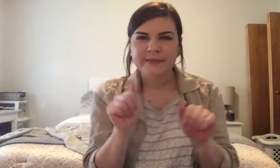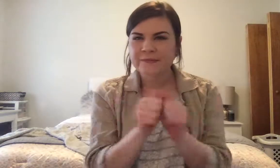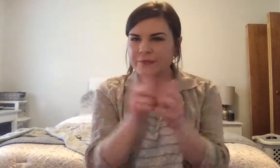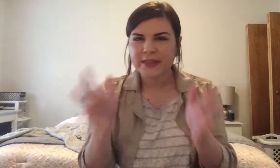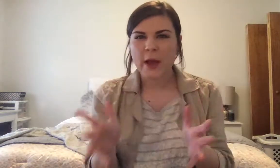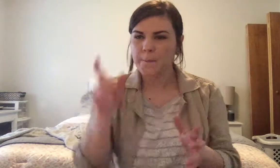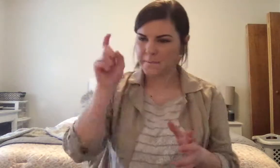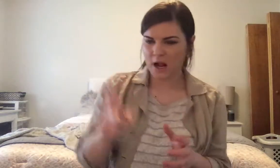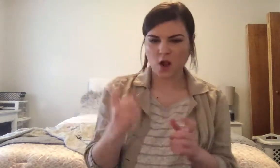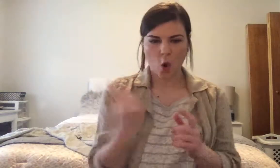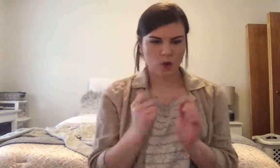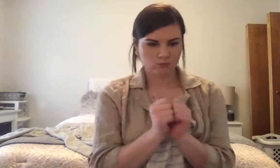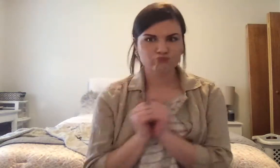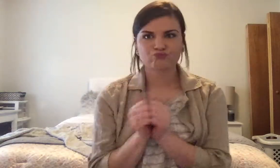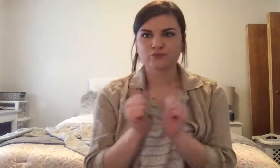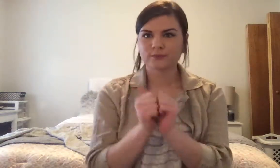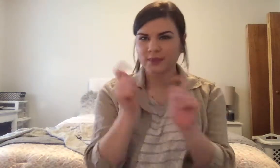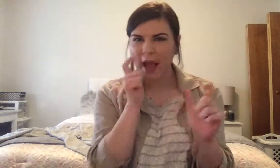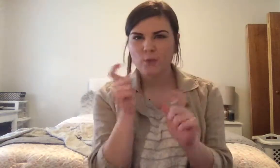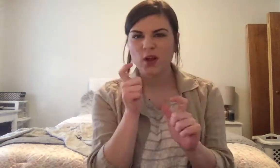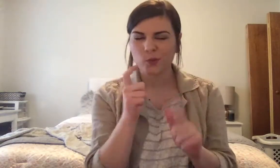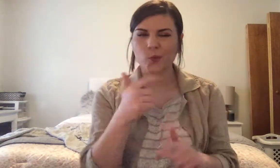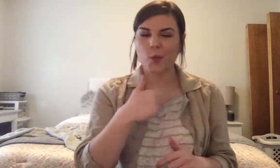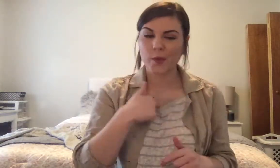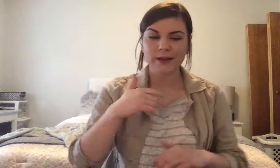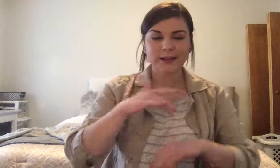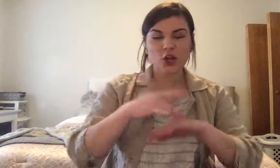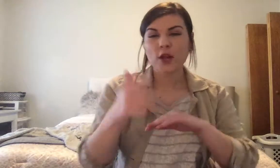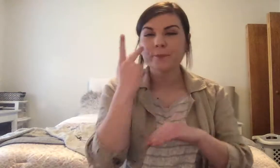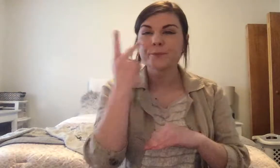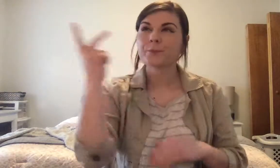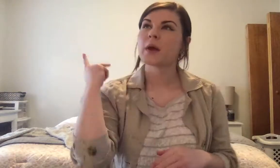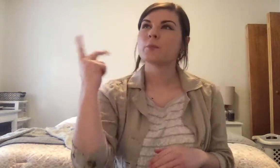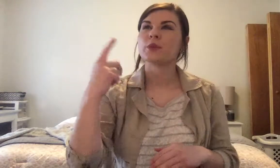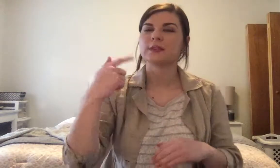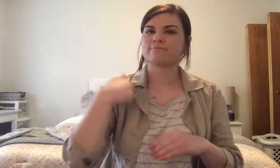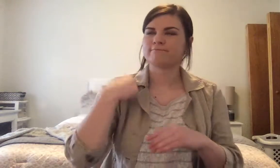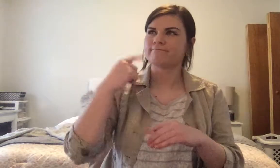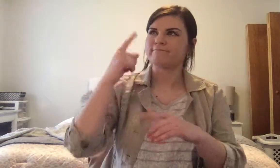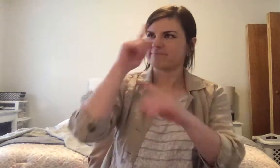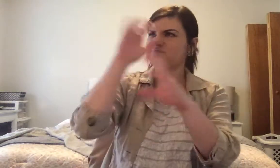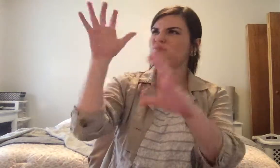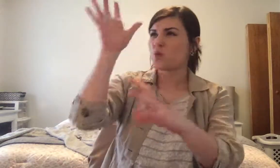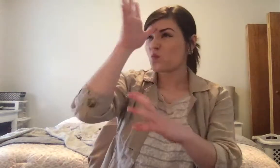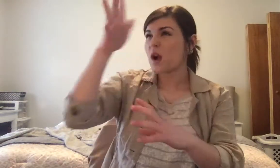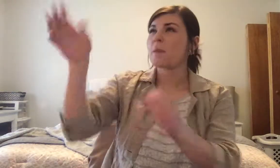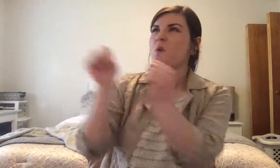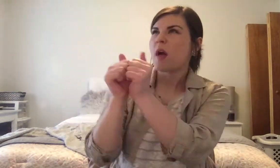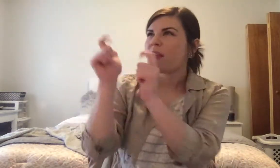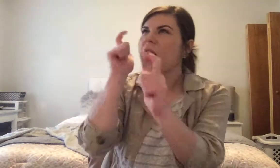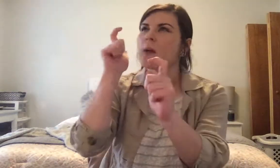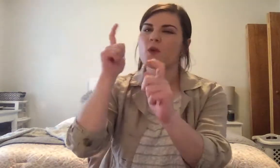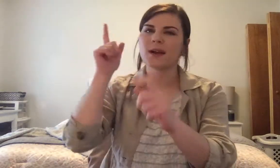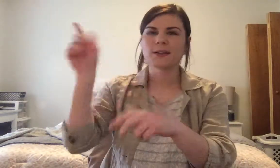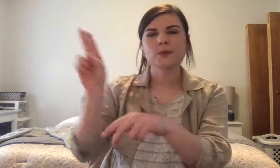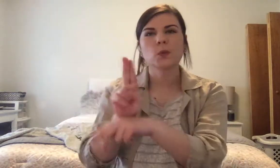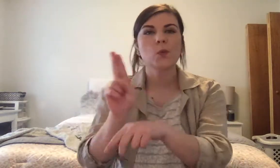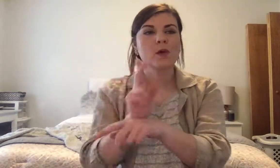my earliest memories as a child with my grandfather was him and his camera, and he really used photography as like a social